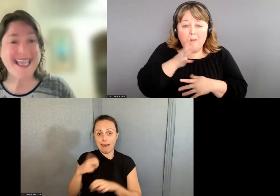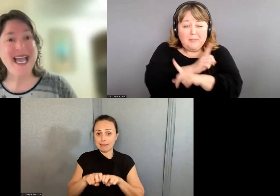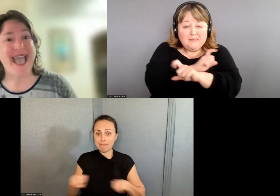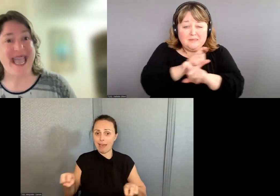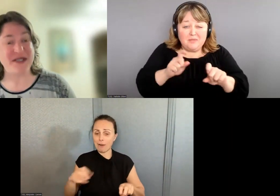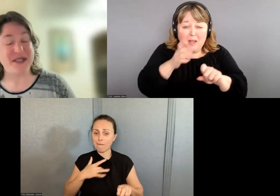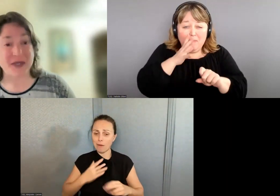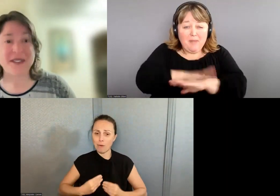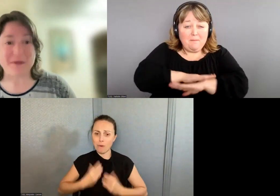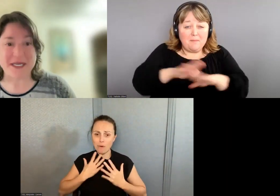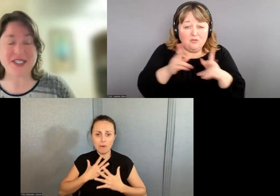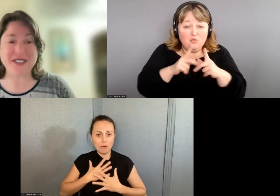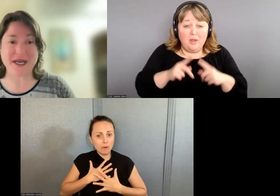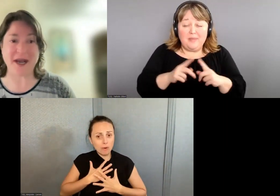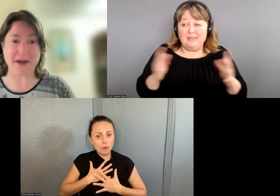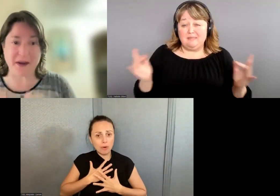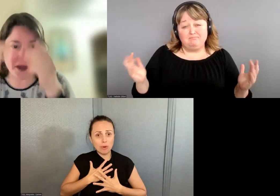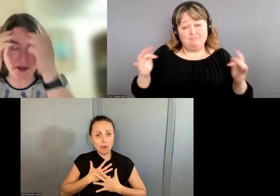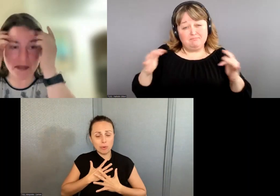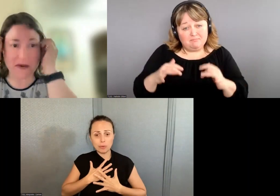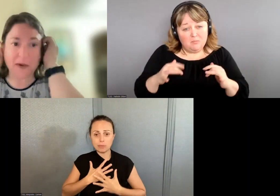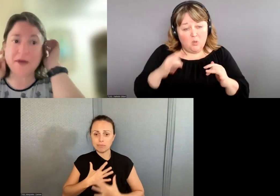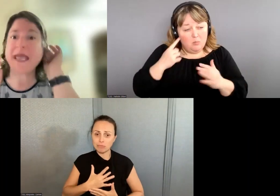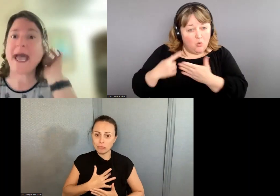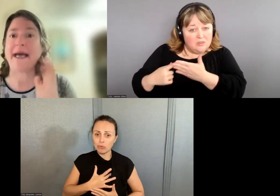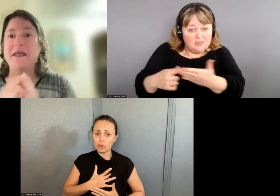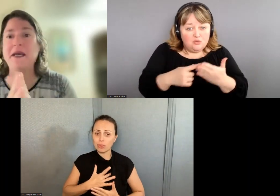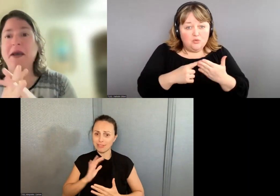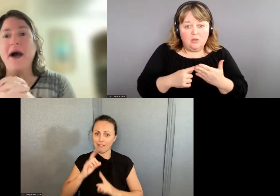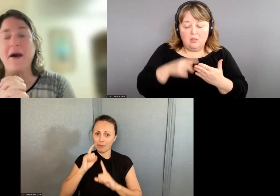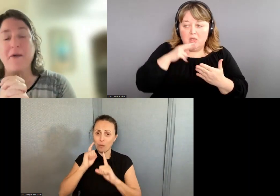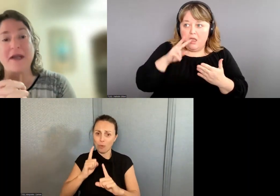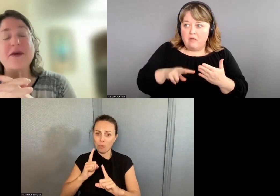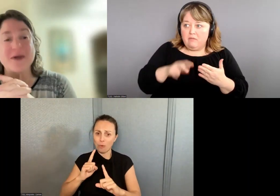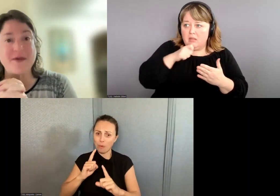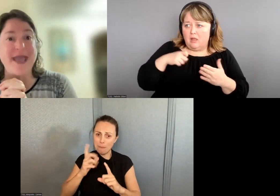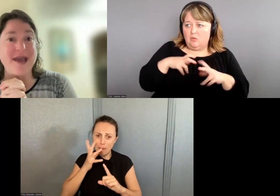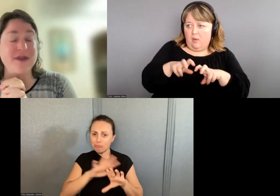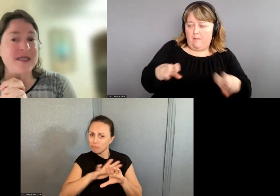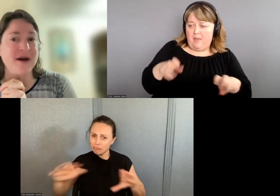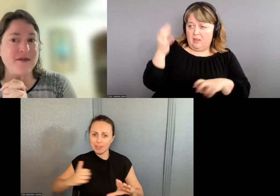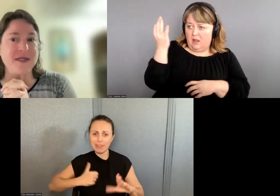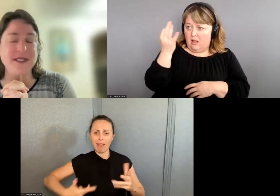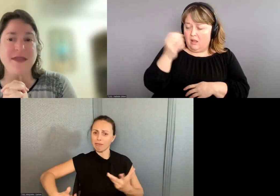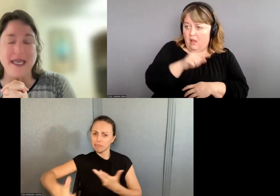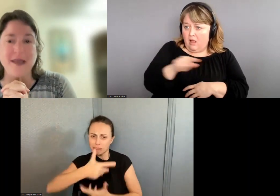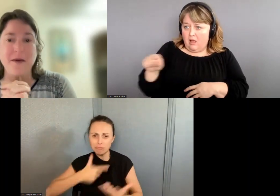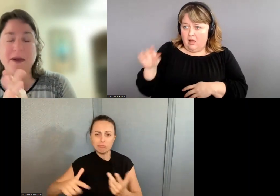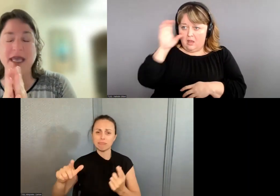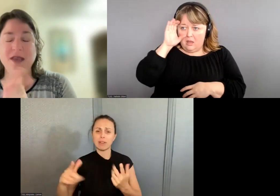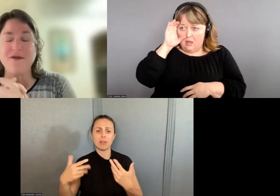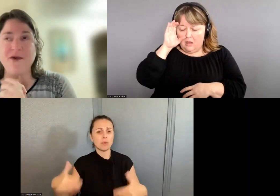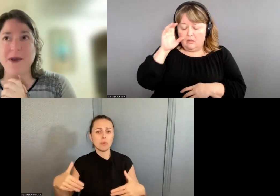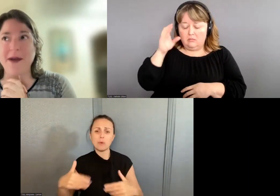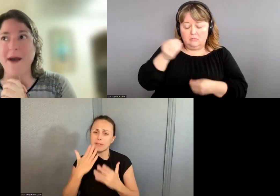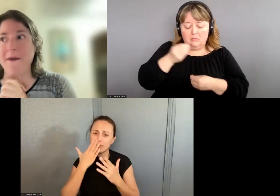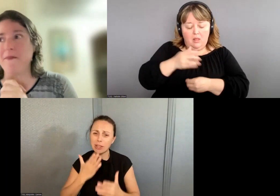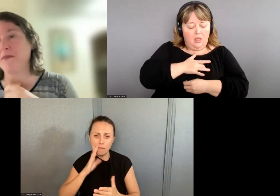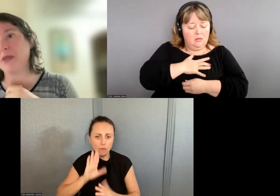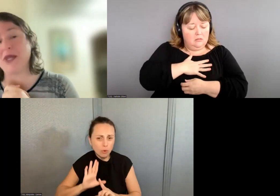moving, and certainly reached the goal that we had, one of the goals that we had for this conference. So thank you